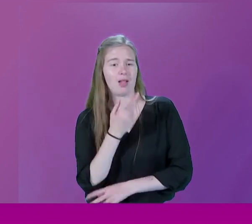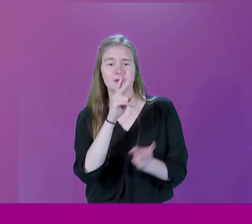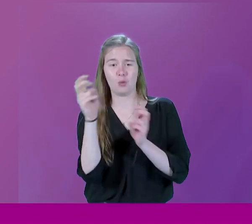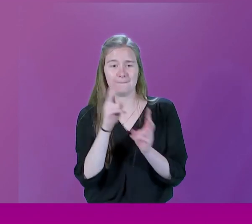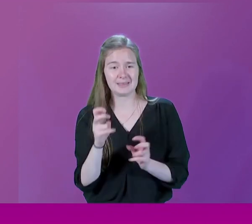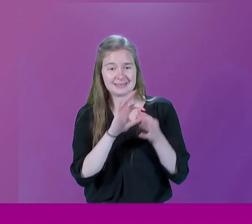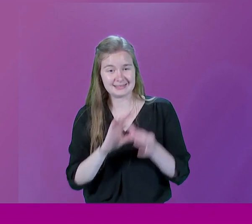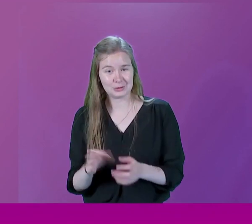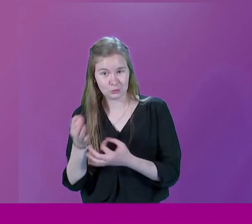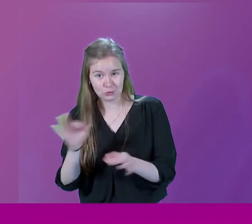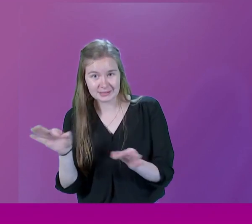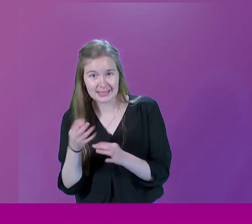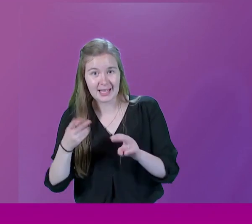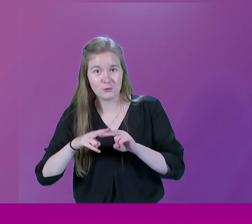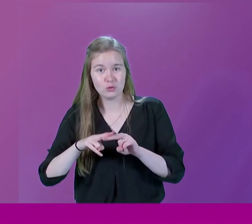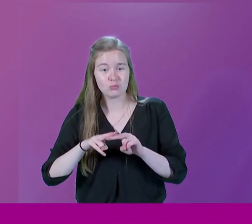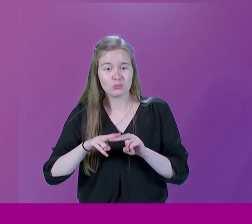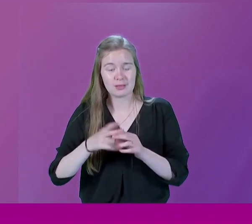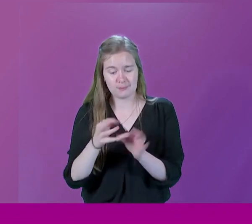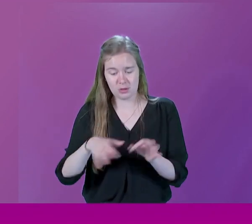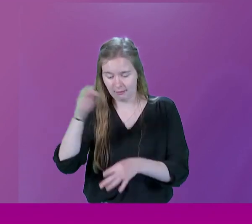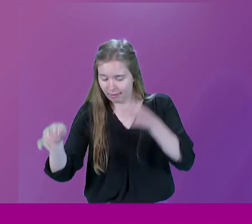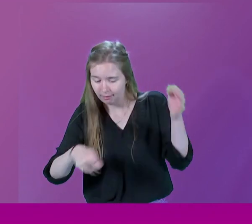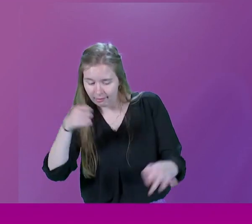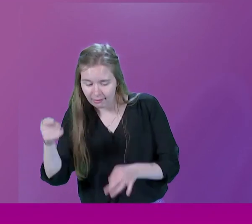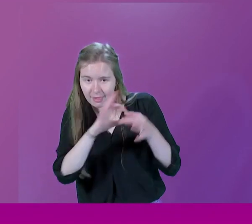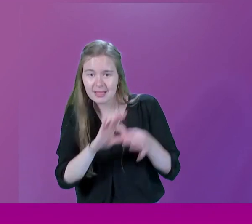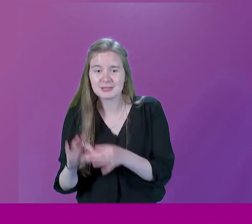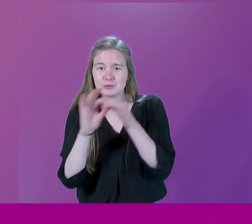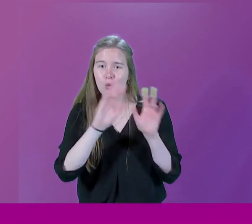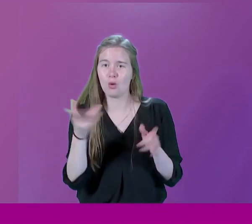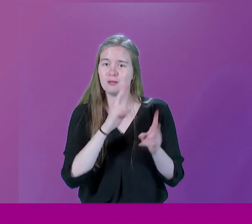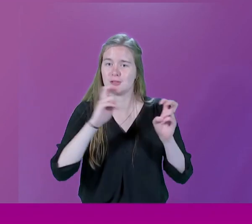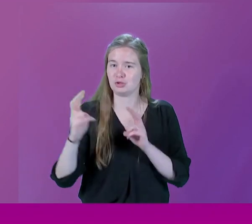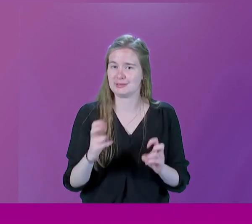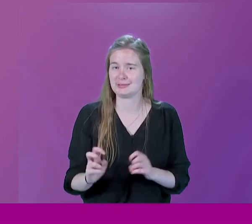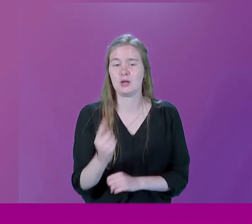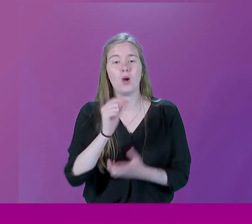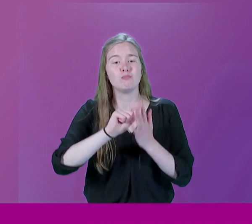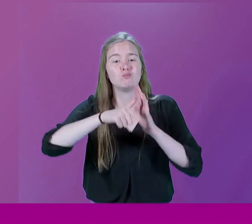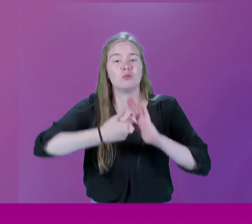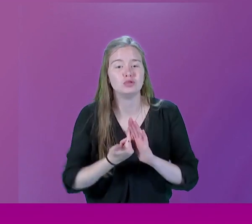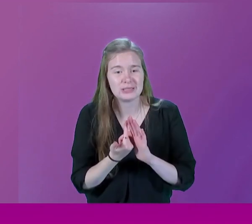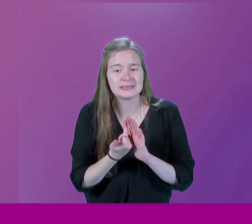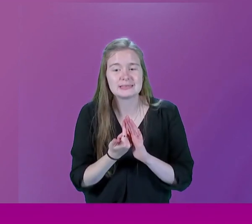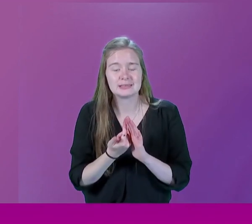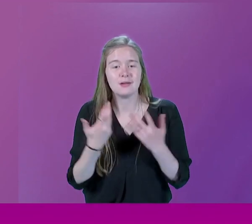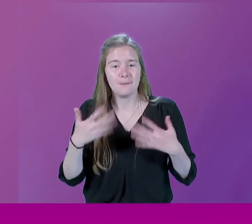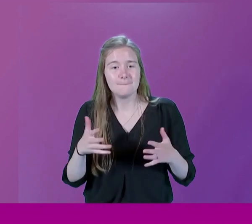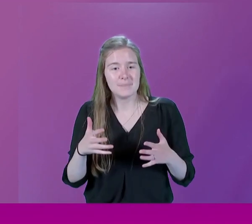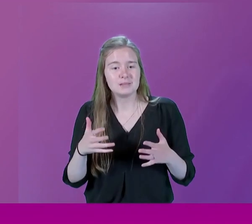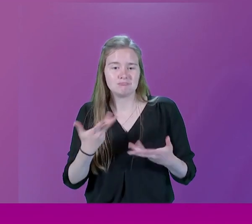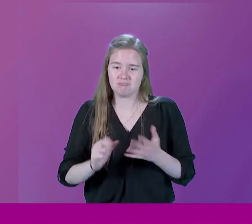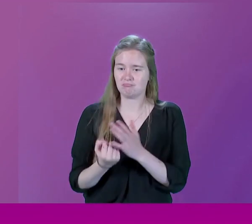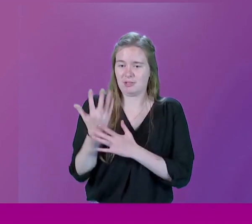things when you actually dissect music. And one of the projects that we have